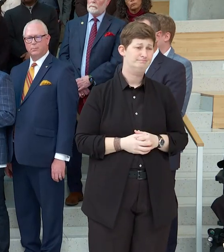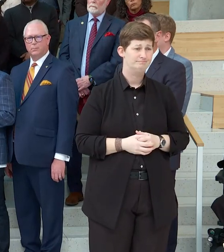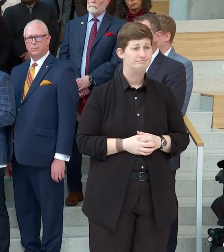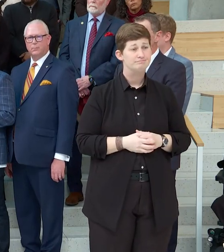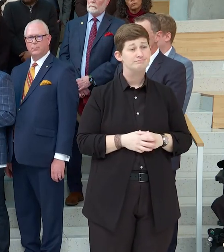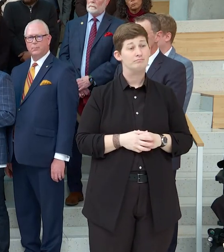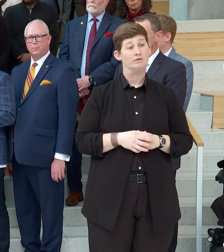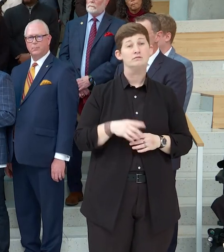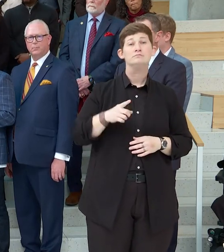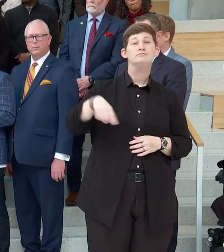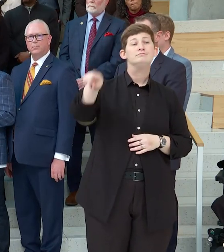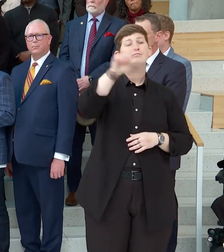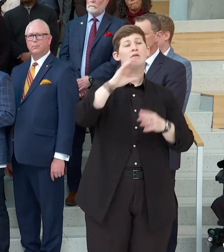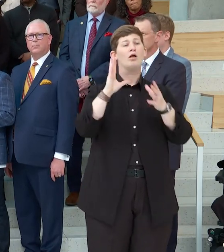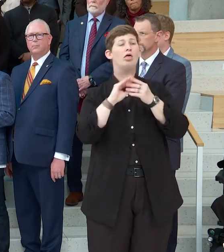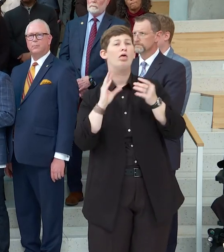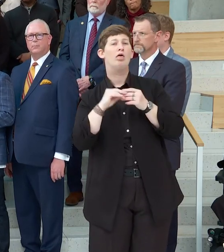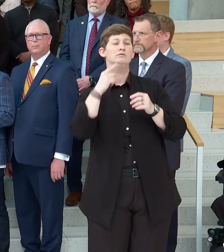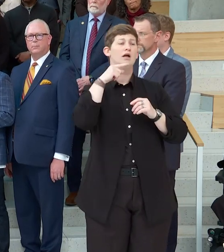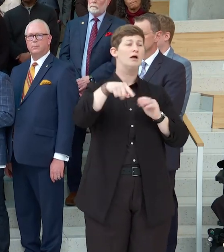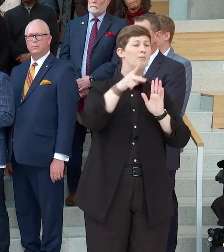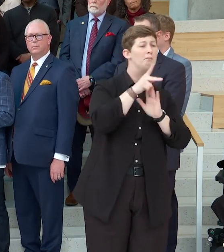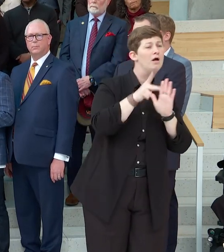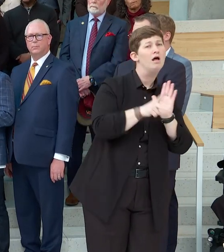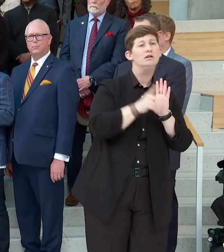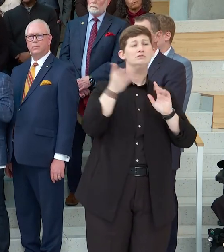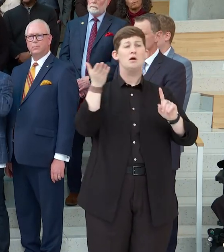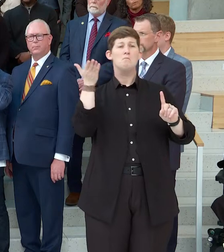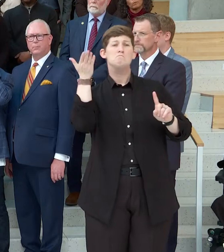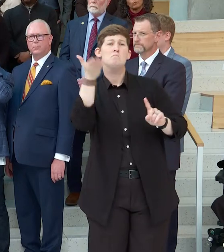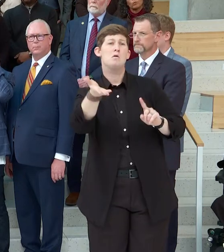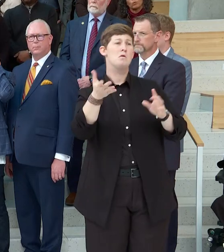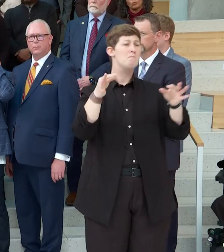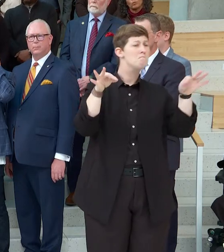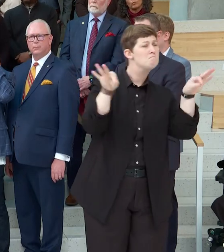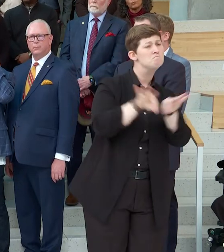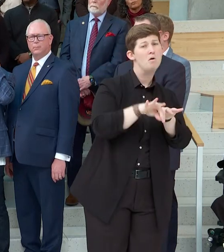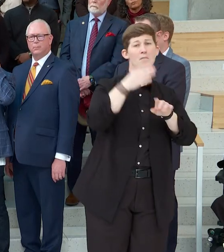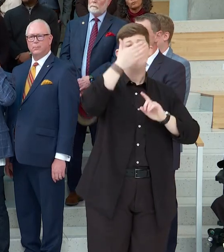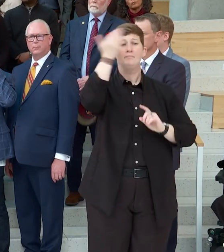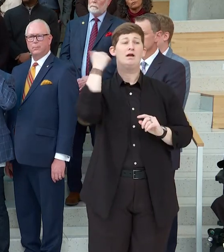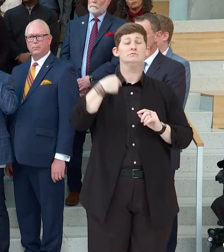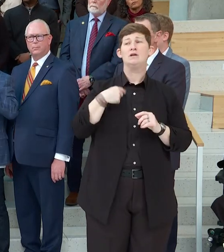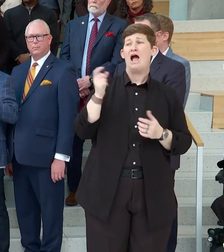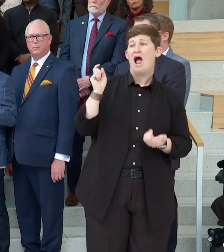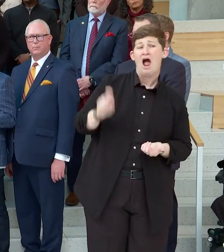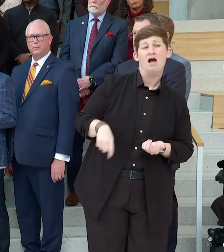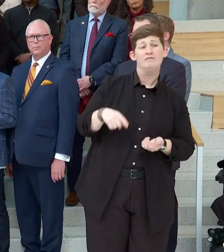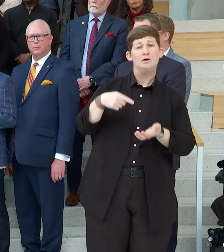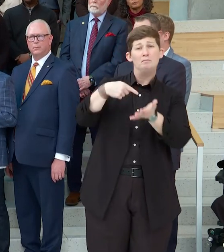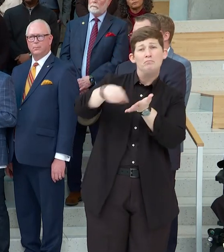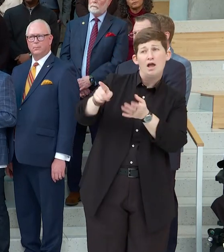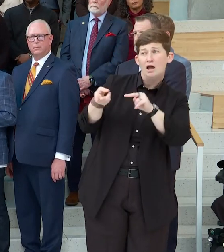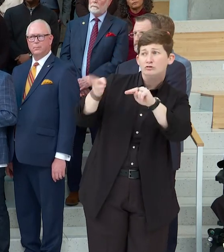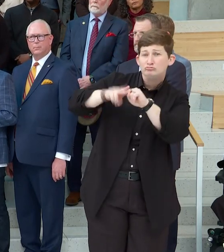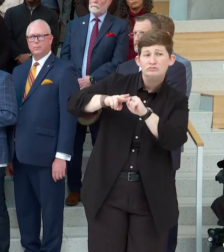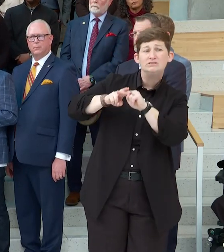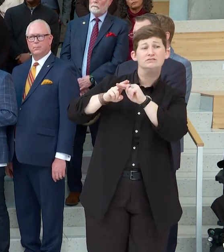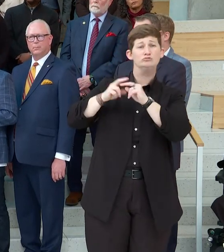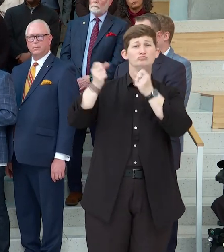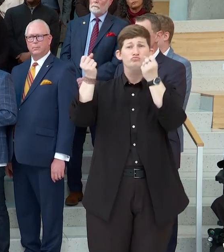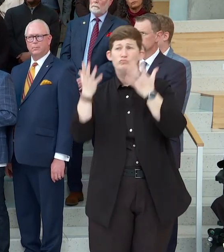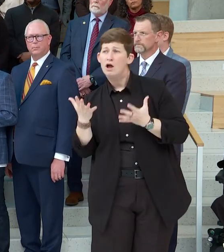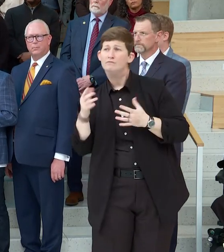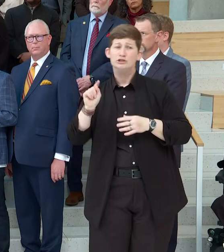this policy that has been proposed is essential because we need to give Uber and Lyft drivers a pay increase, they